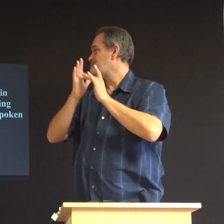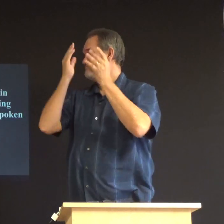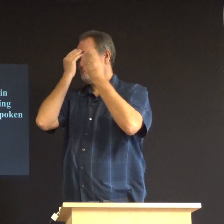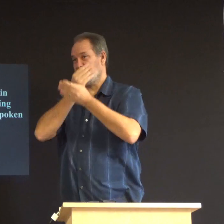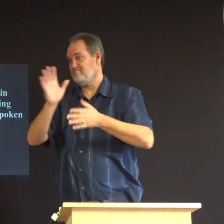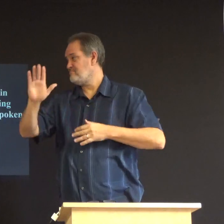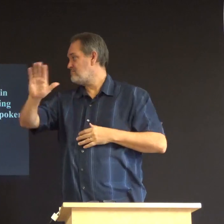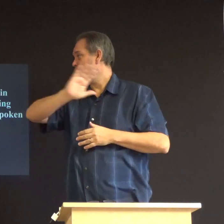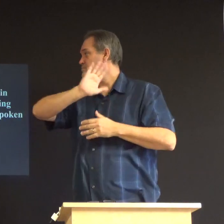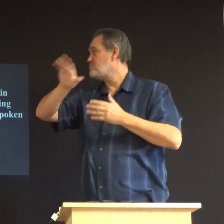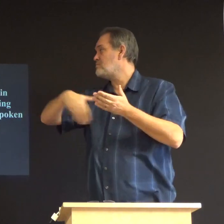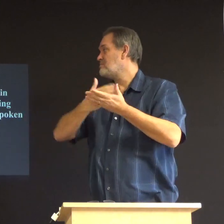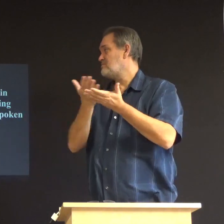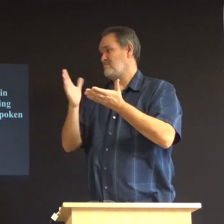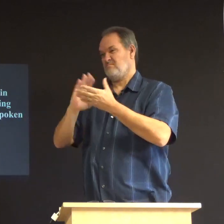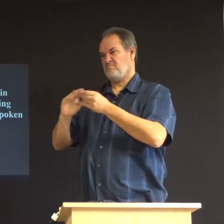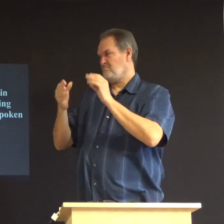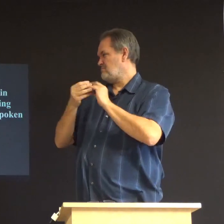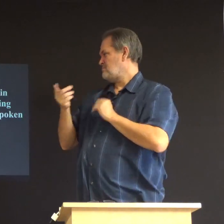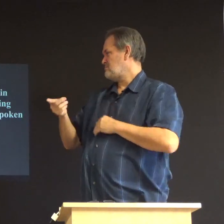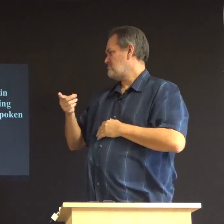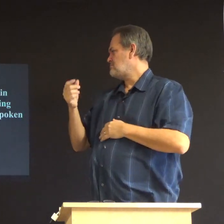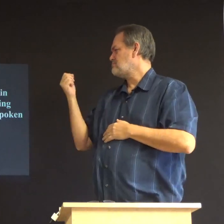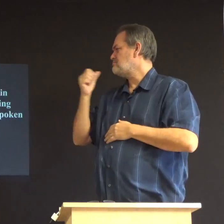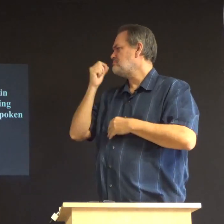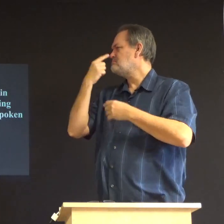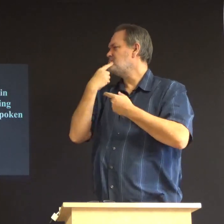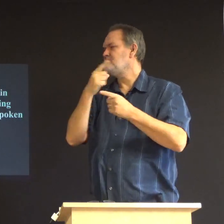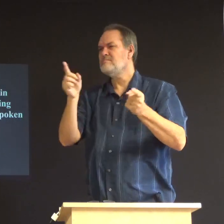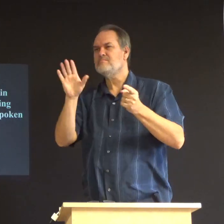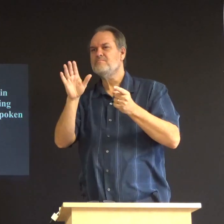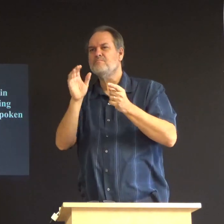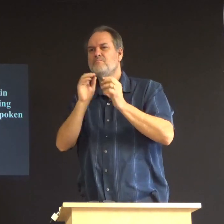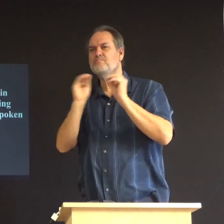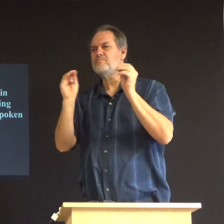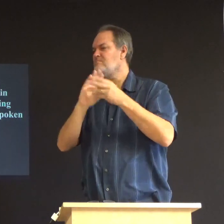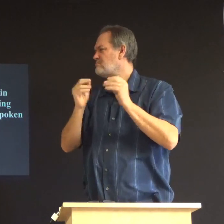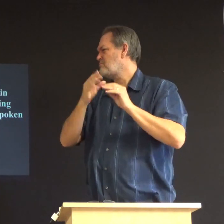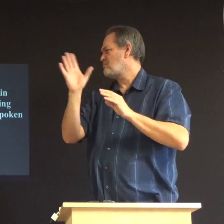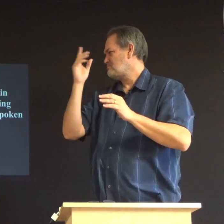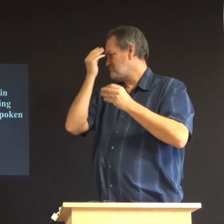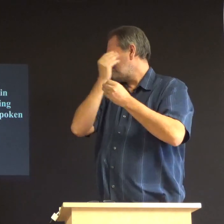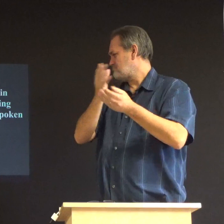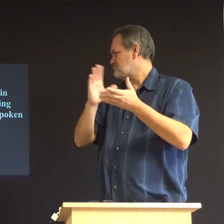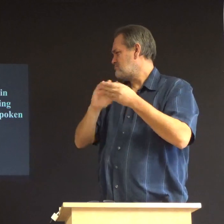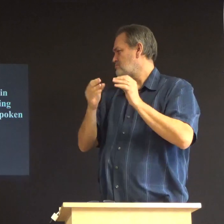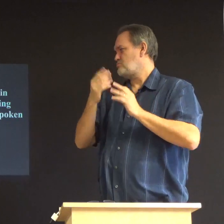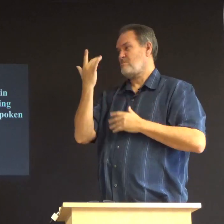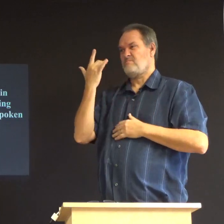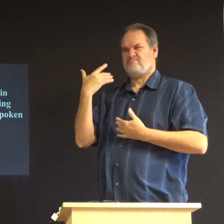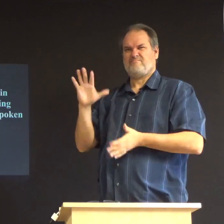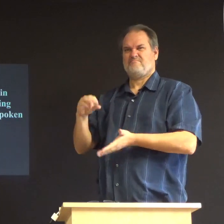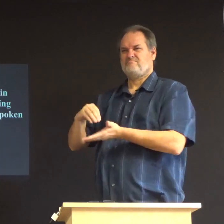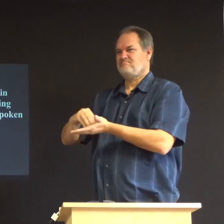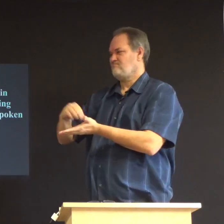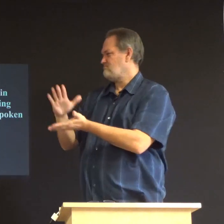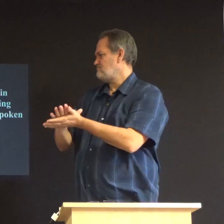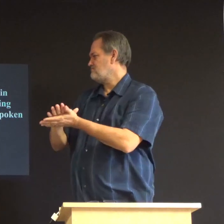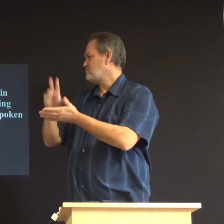Jesus told the crowds all these things in parables, and he did not tell them anything without a parable, so that what was spoken through